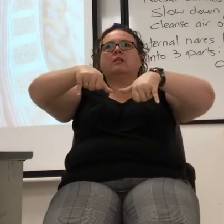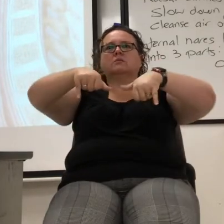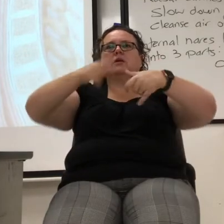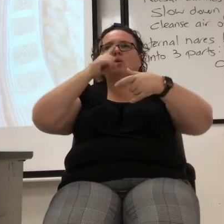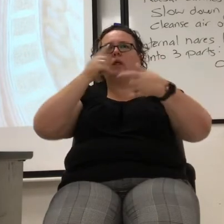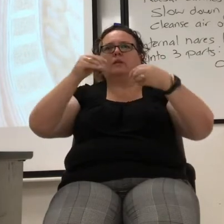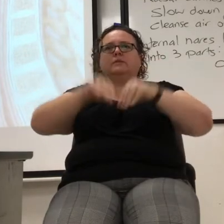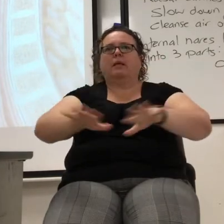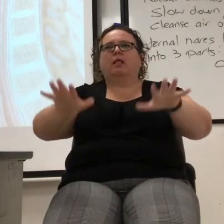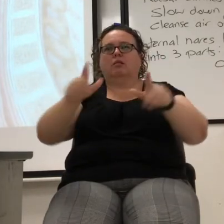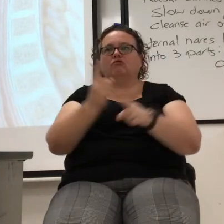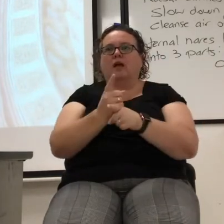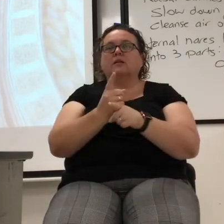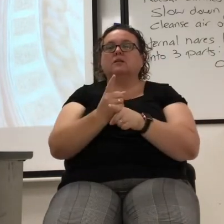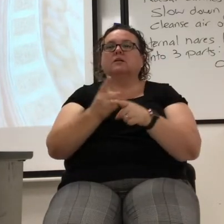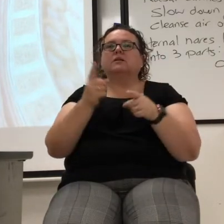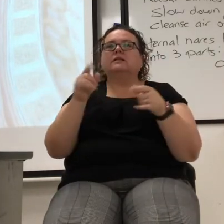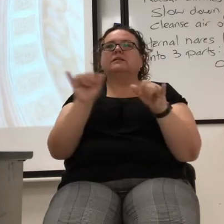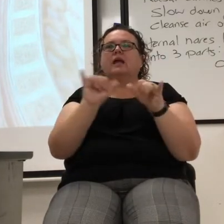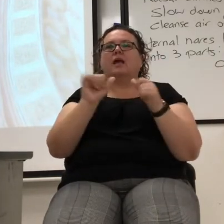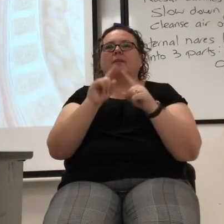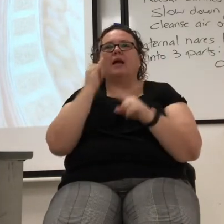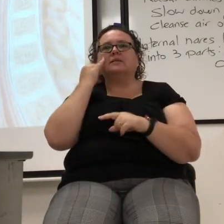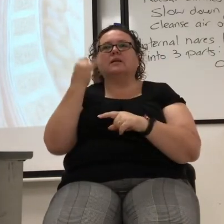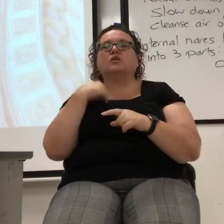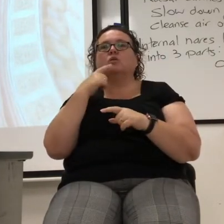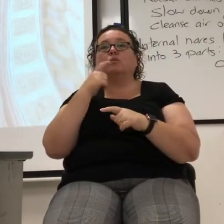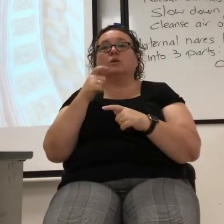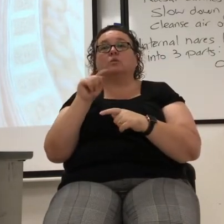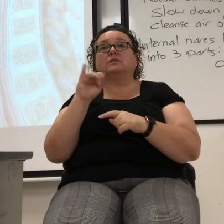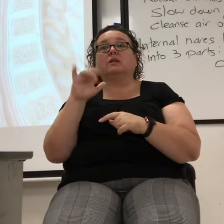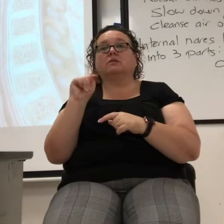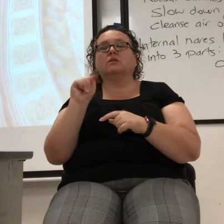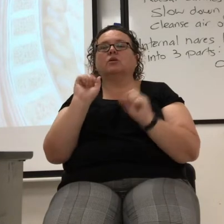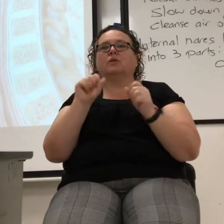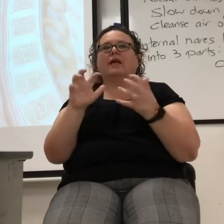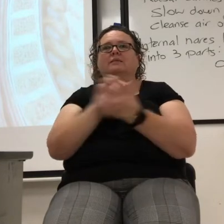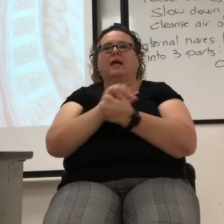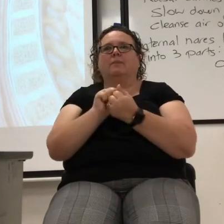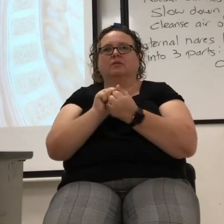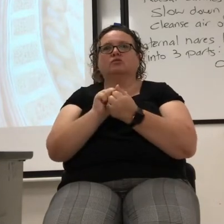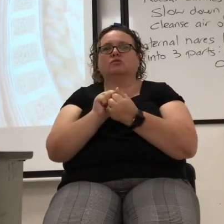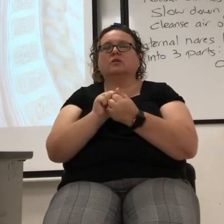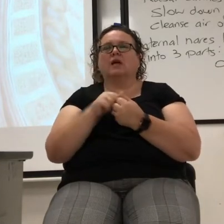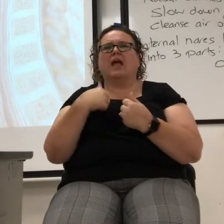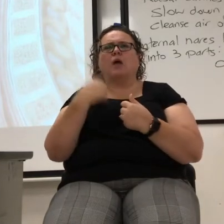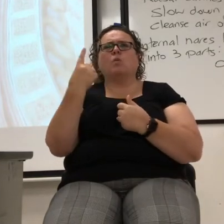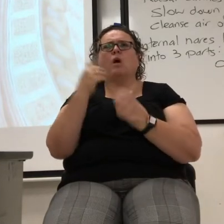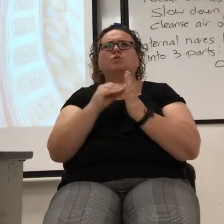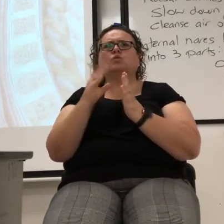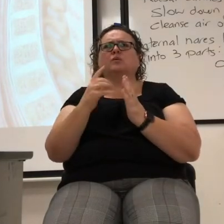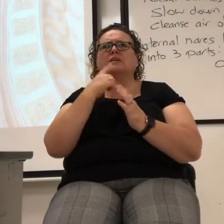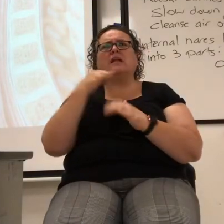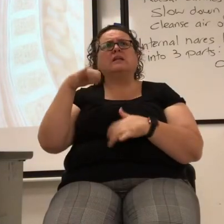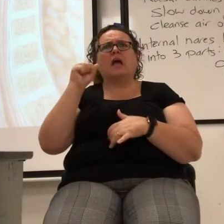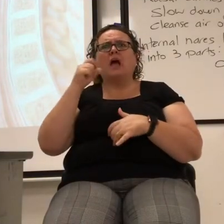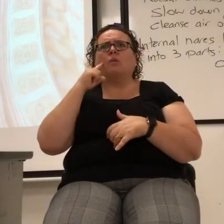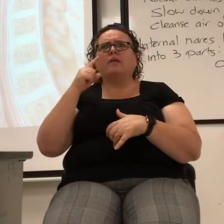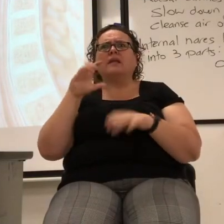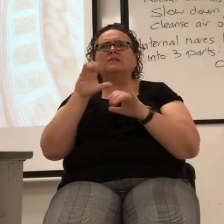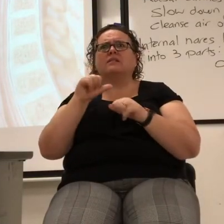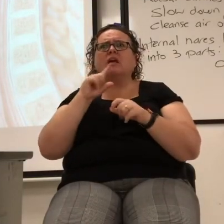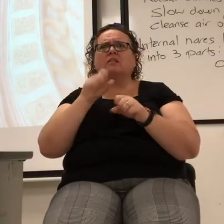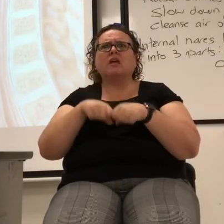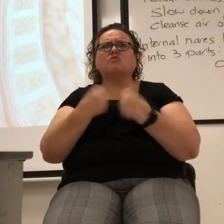when you tilt it, you can damage the molars. And I remember one time I had a student who came and he said, yeah, when they intubated me, they cracked my